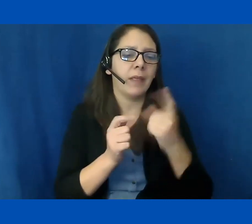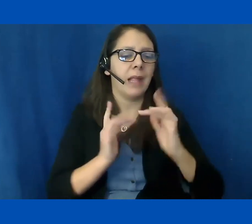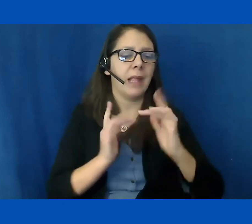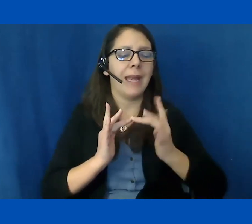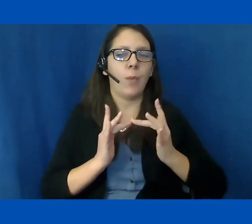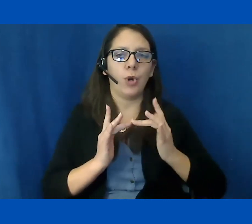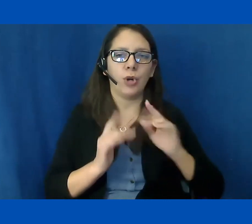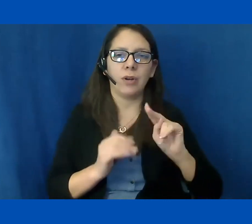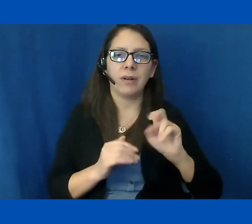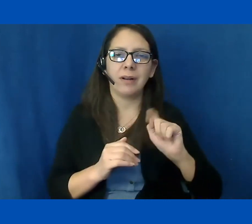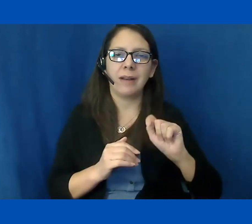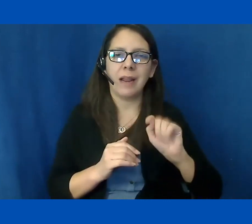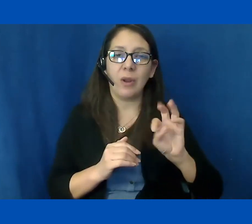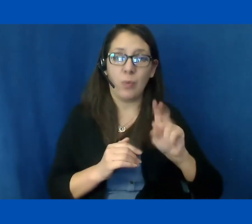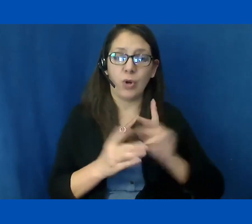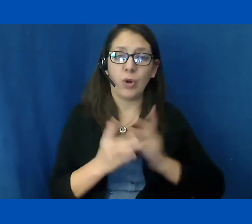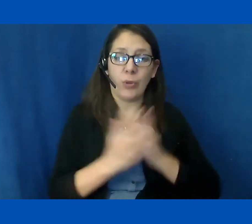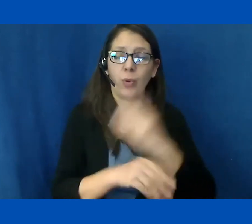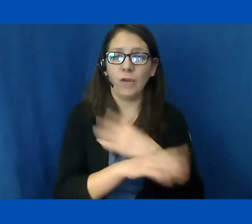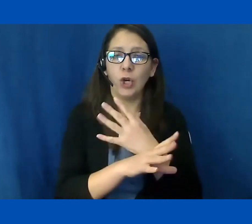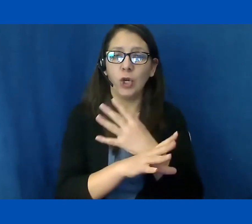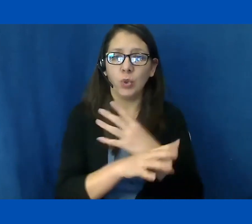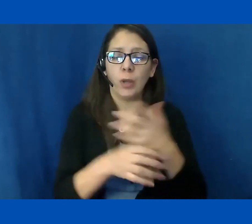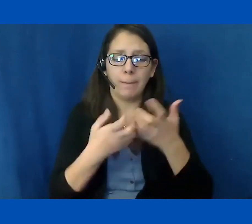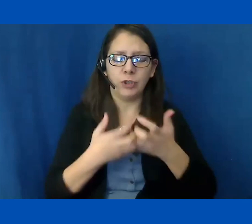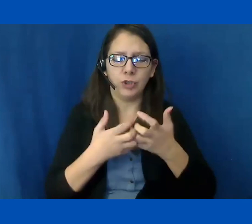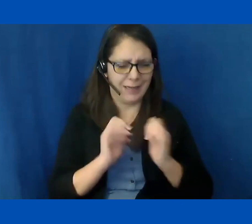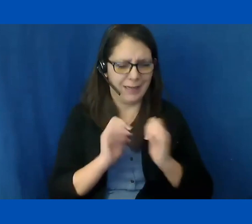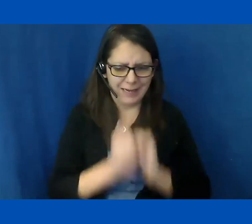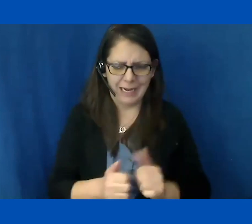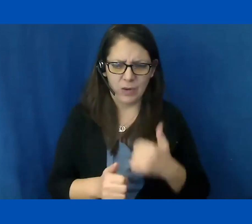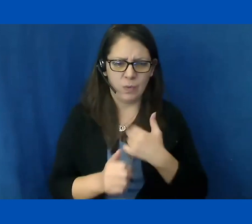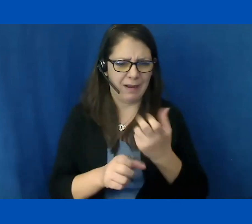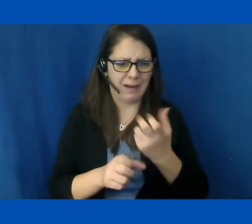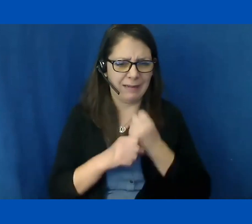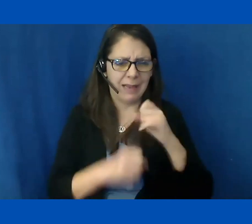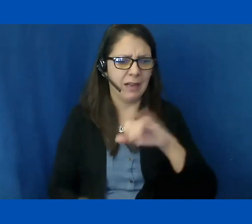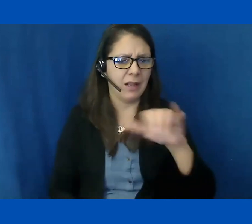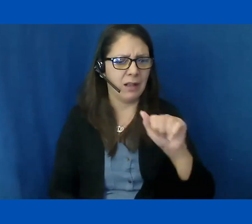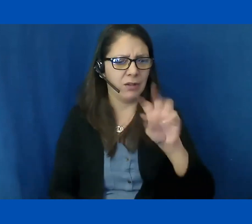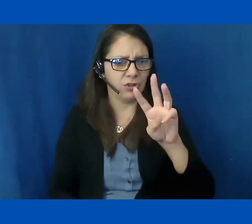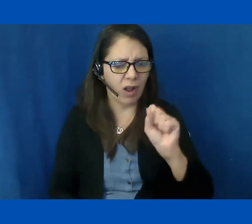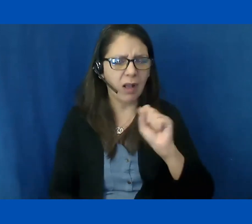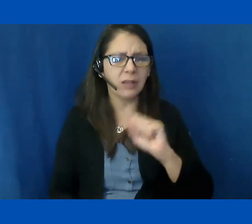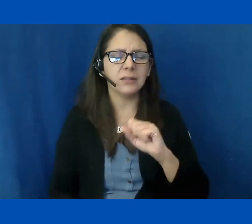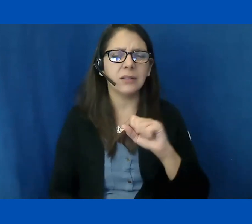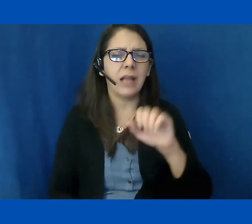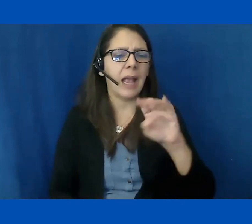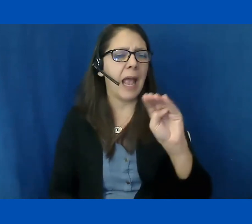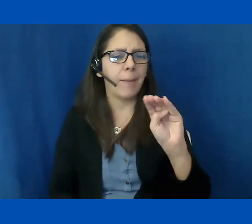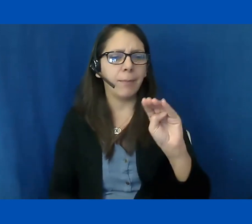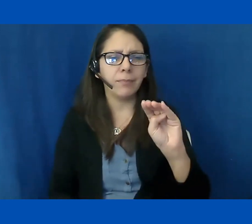So I was like, how can we get JAWS or NVDA? NVDA, it's like another screen reading